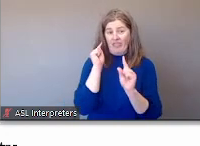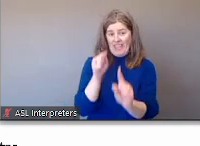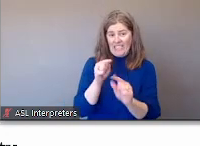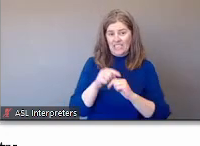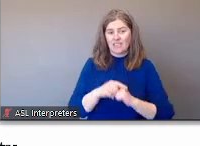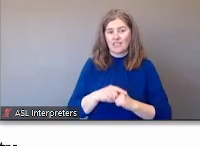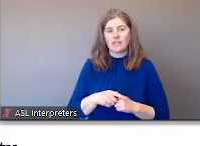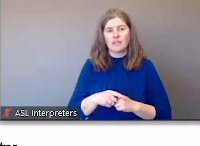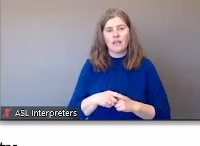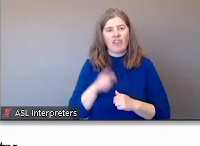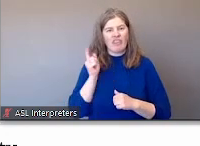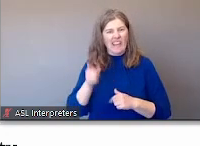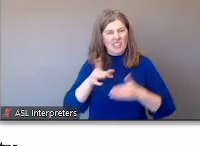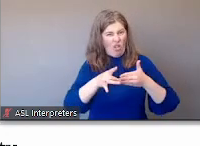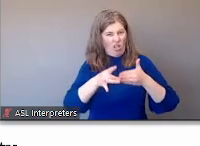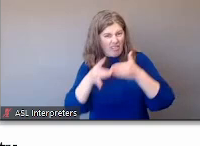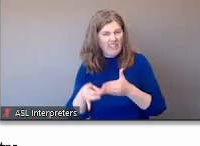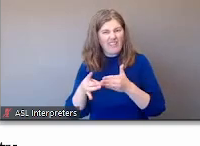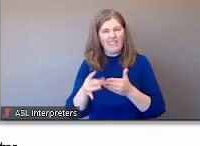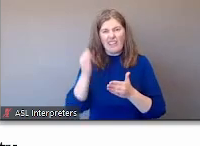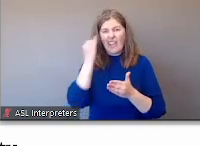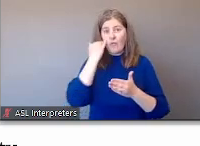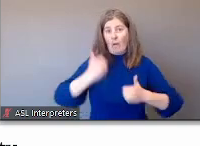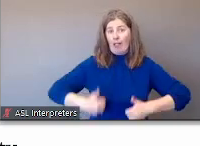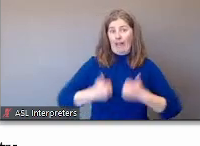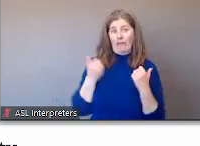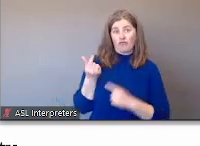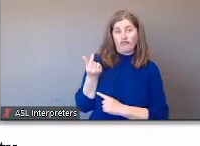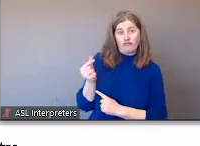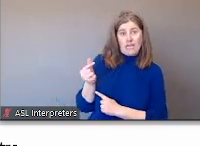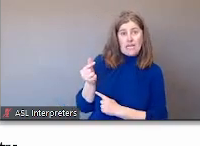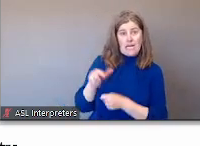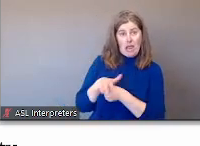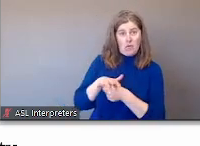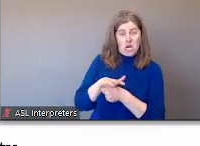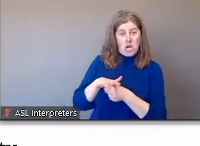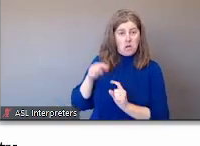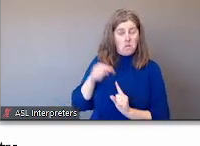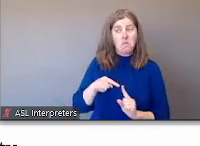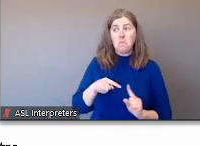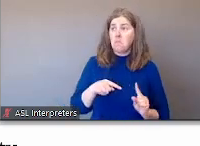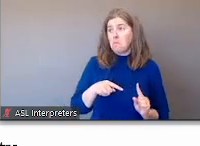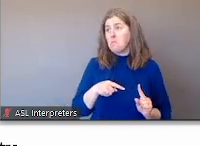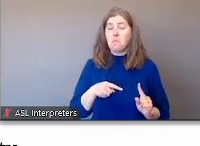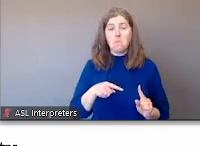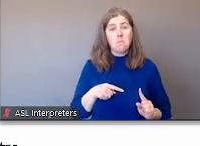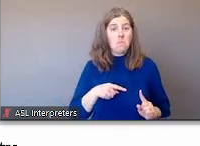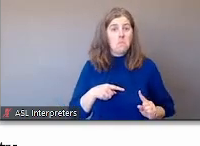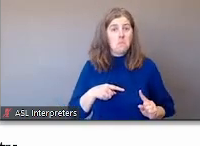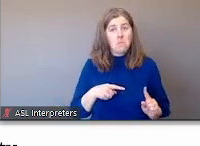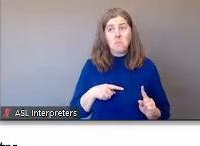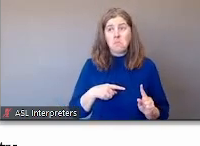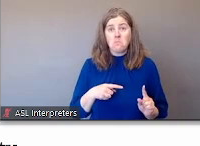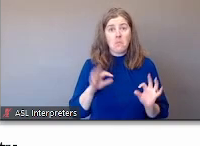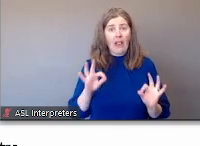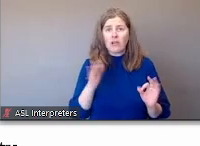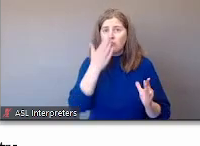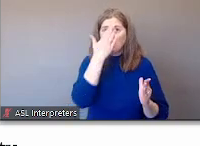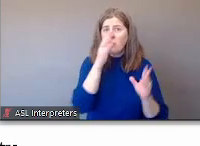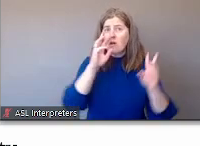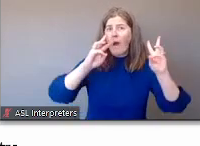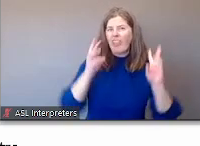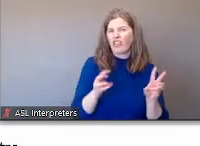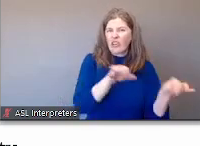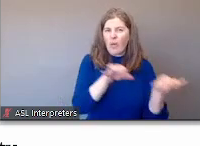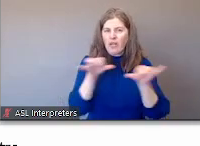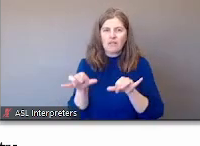would say that if you live in a green county, that might be like fair weather, where you